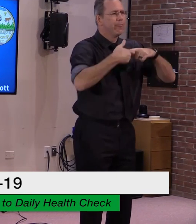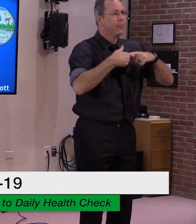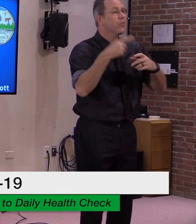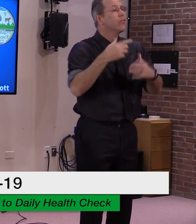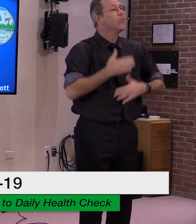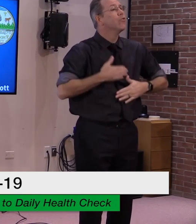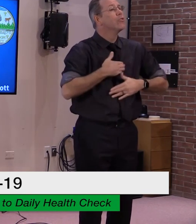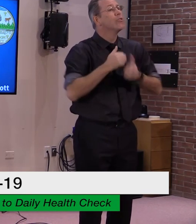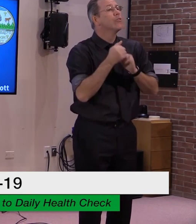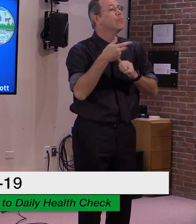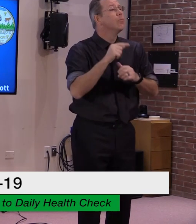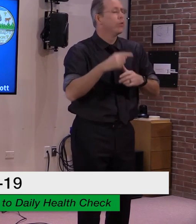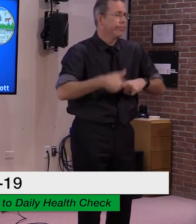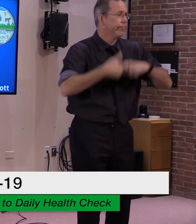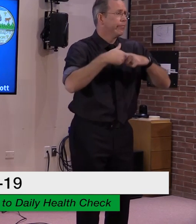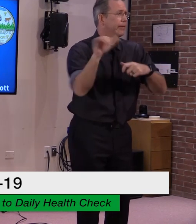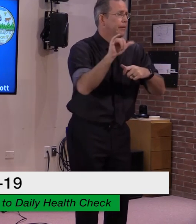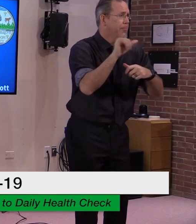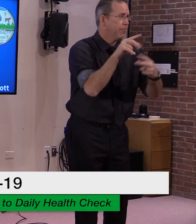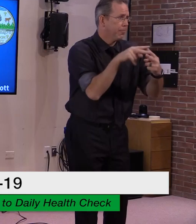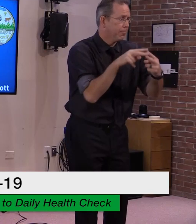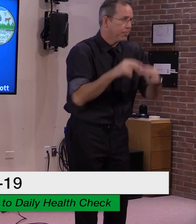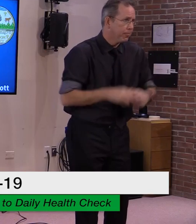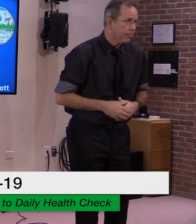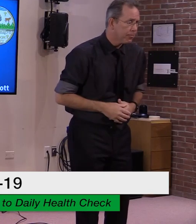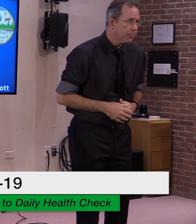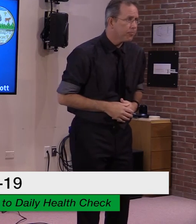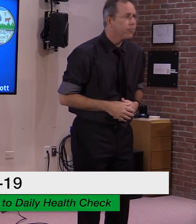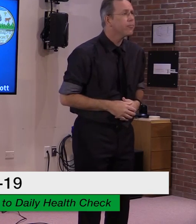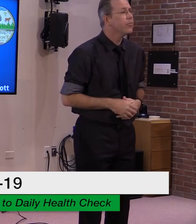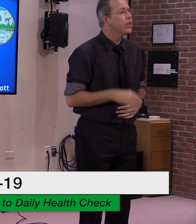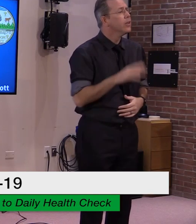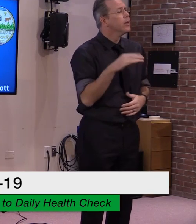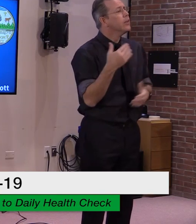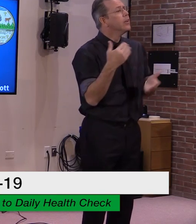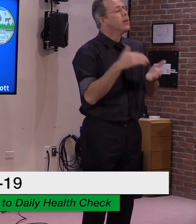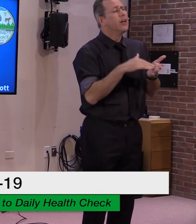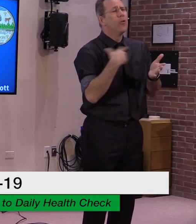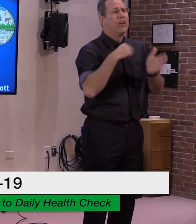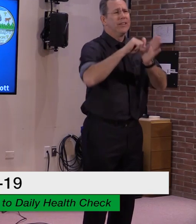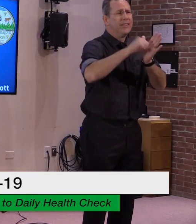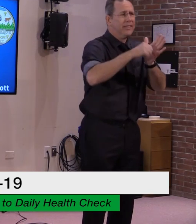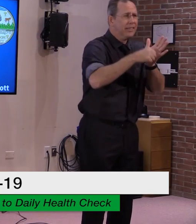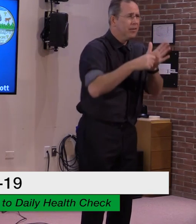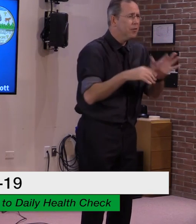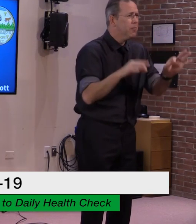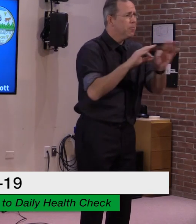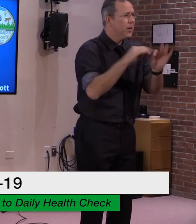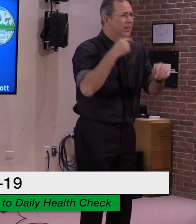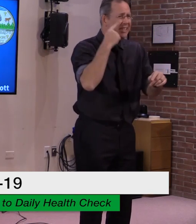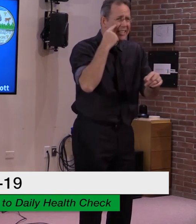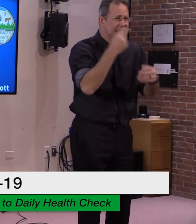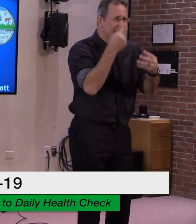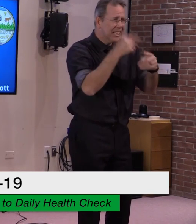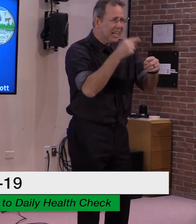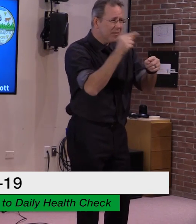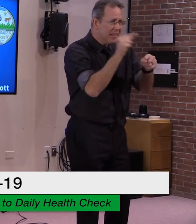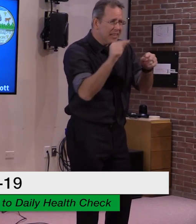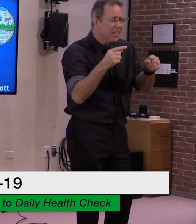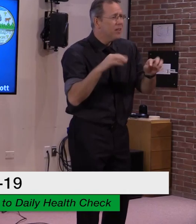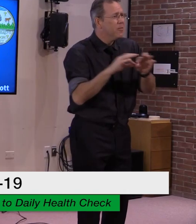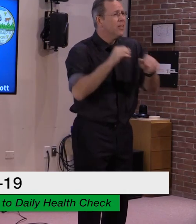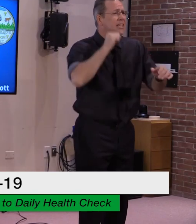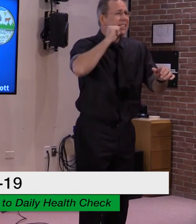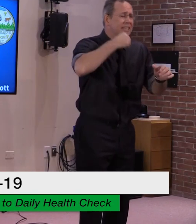again this is an example of why it's so important to be vigilant and avoid small gatherings and it's my